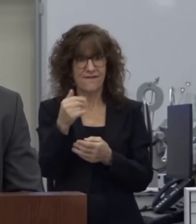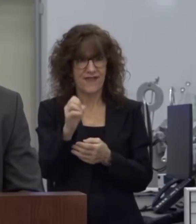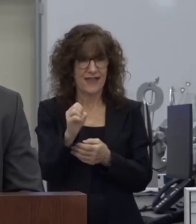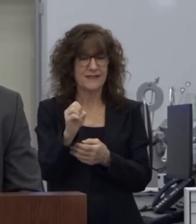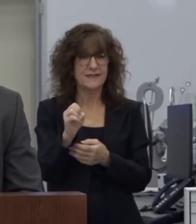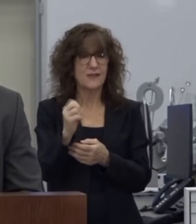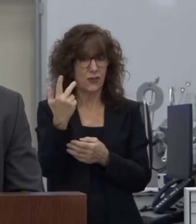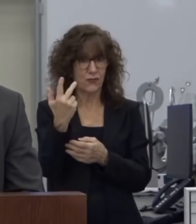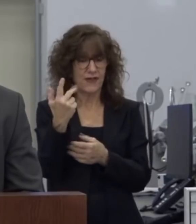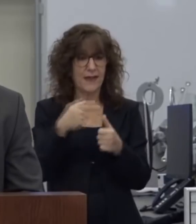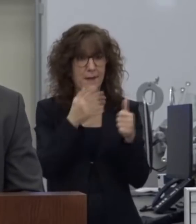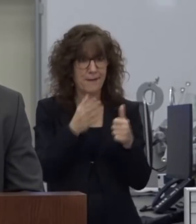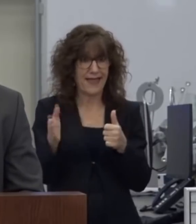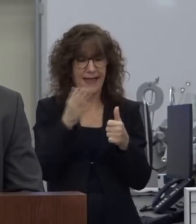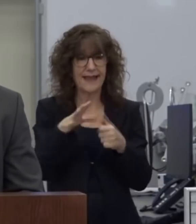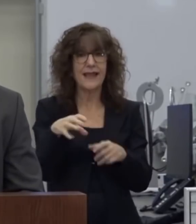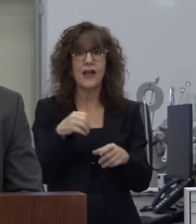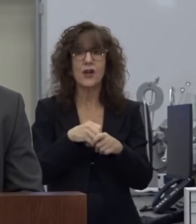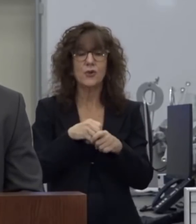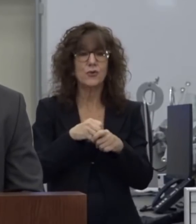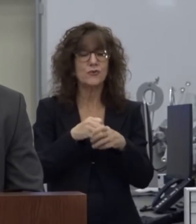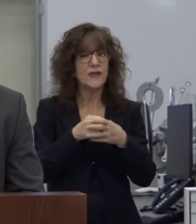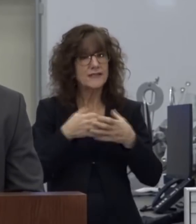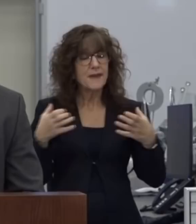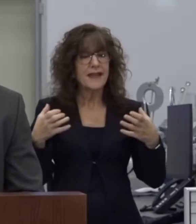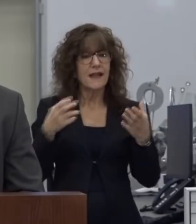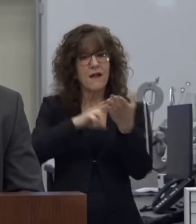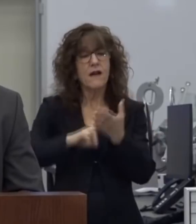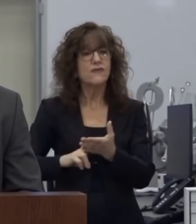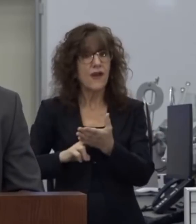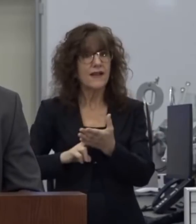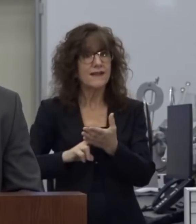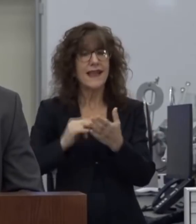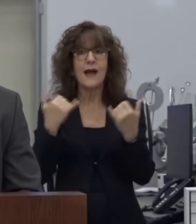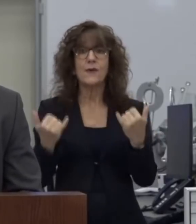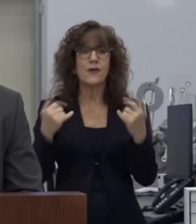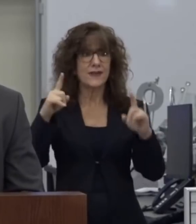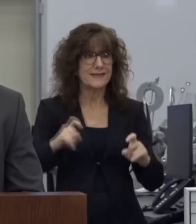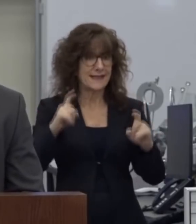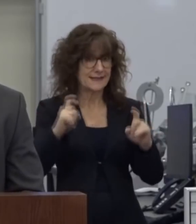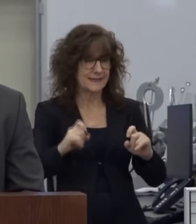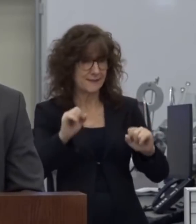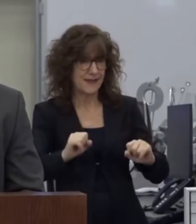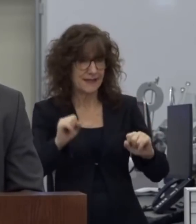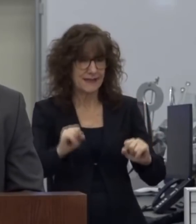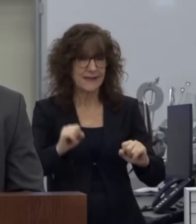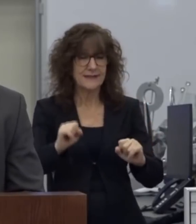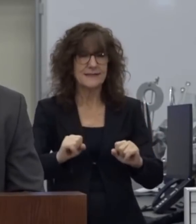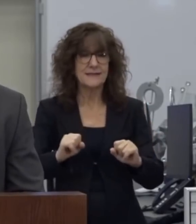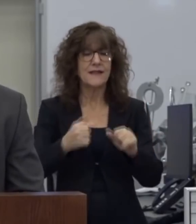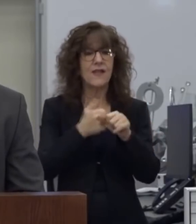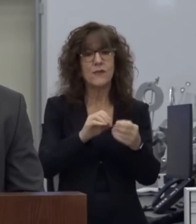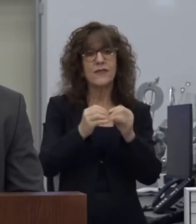approach. Planning includes expanding and contracting our current testing capabilities based on a number